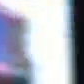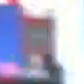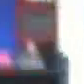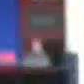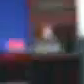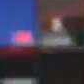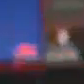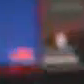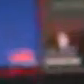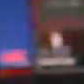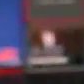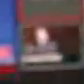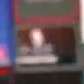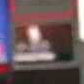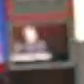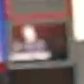family one.